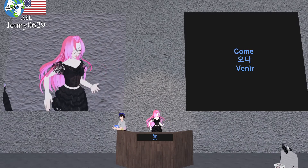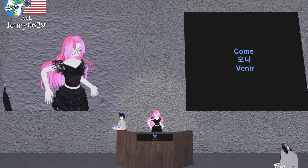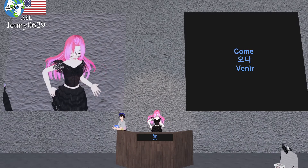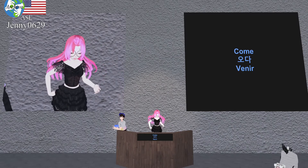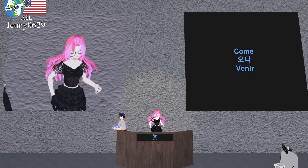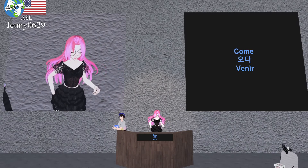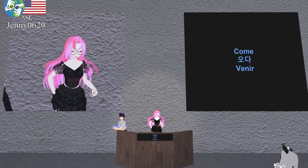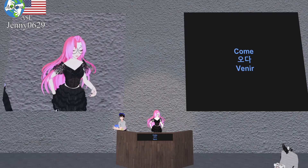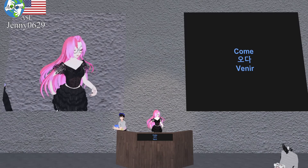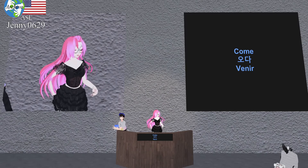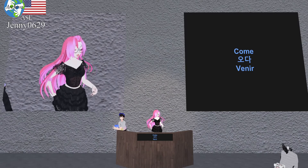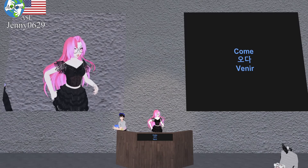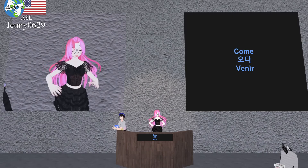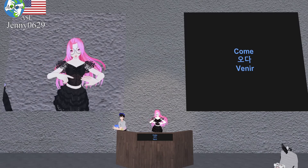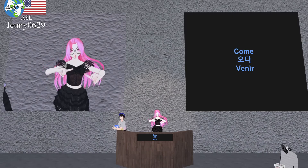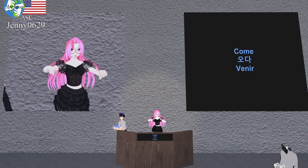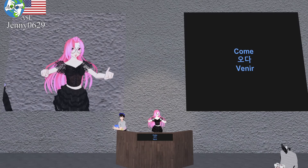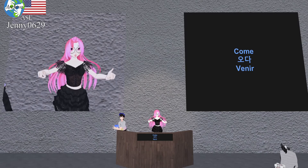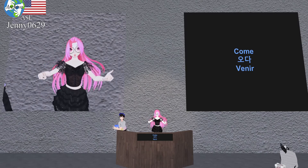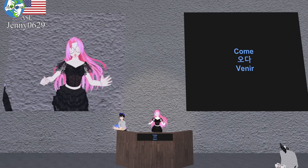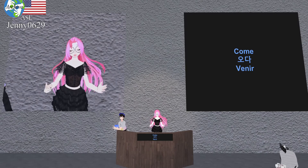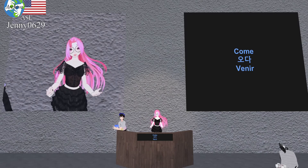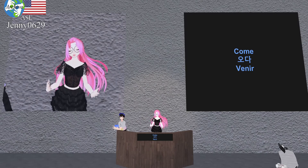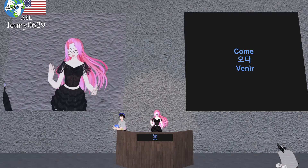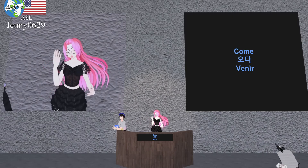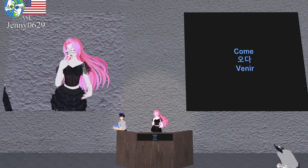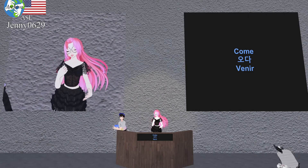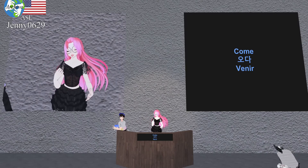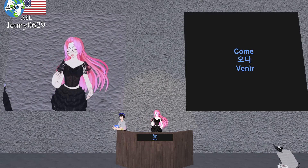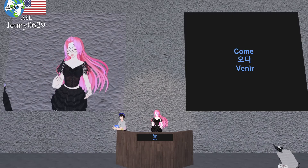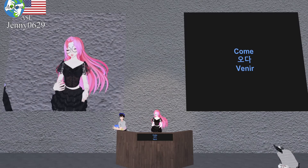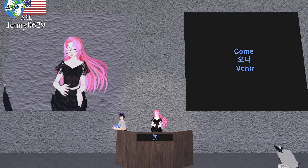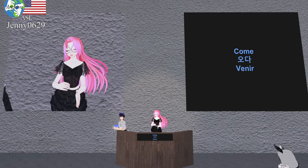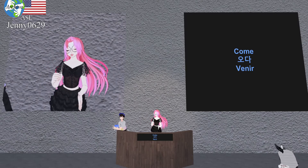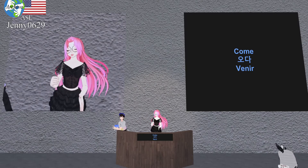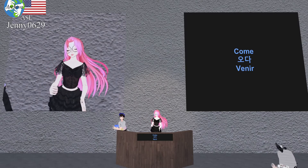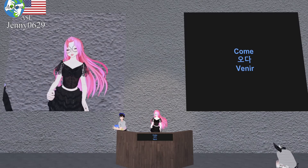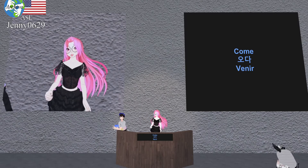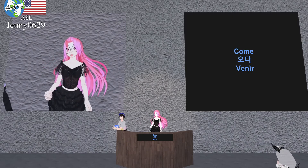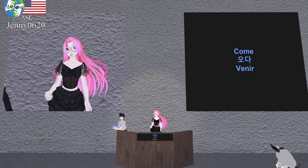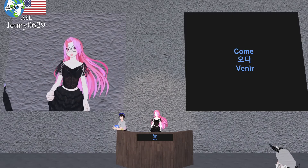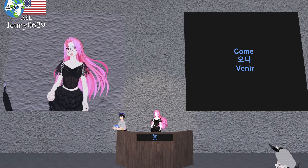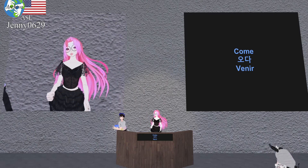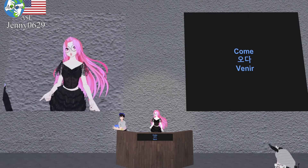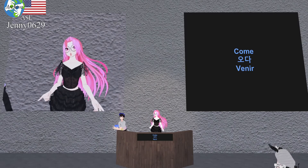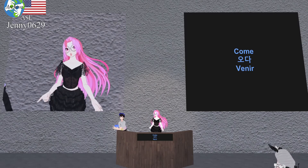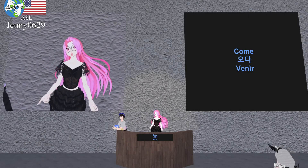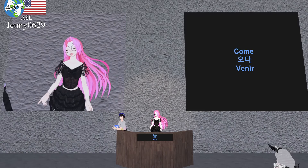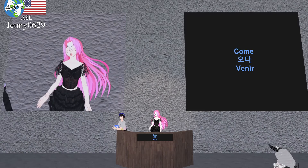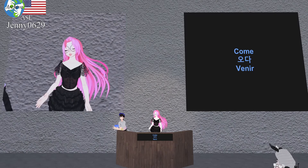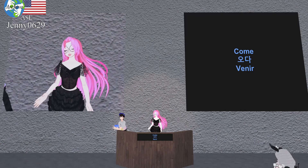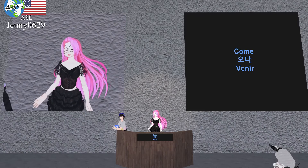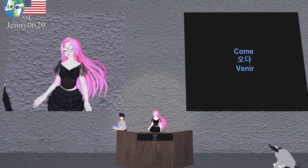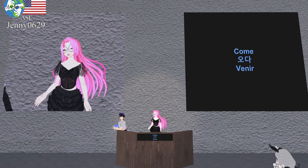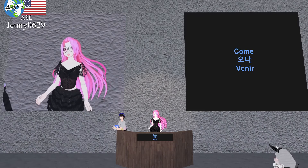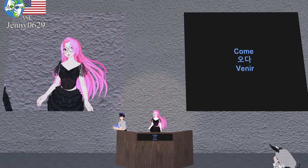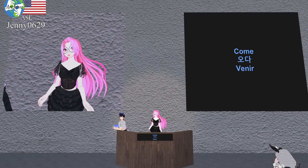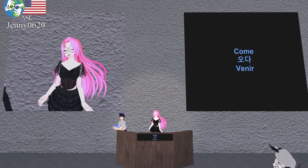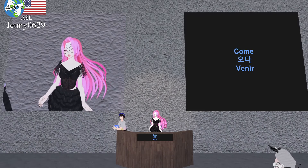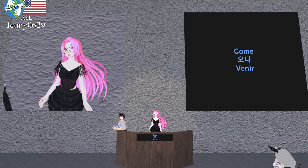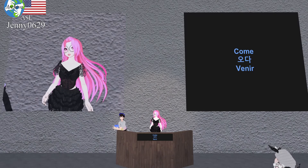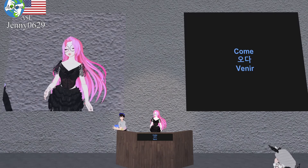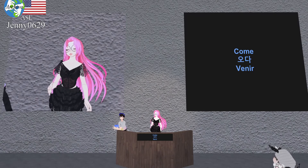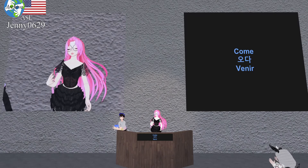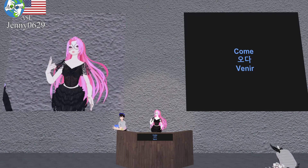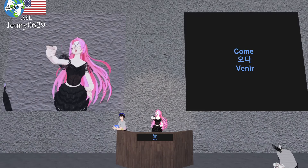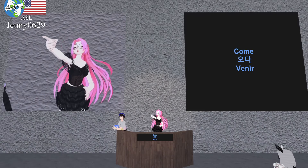lot. Here's a J. And there's all of these different things, and they're so amazing to learn about. I don't know your sign name, Maluro, if you want me to teach